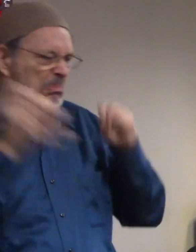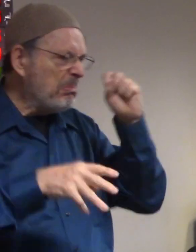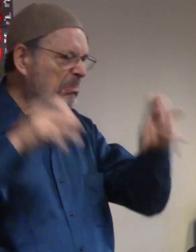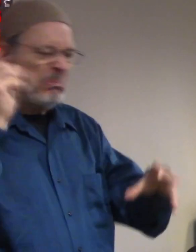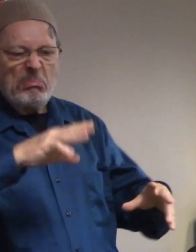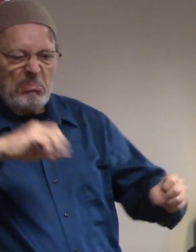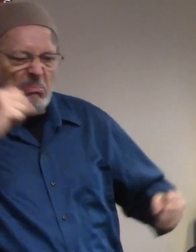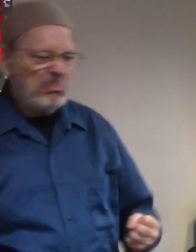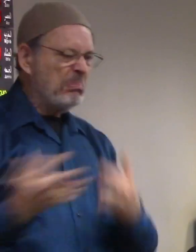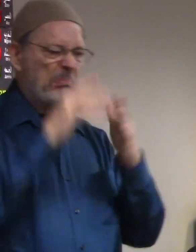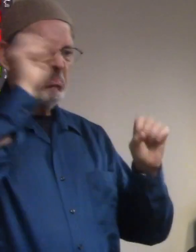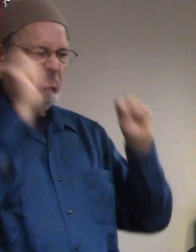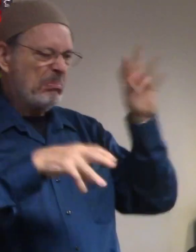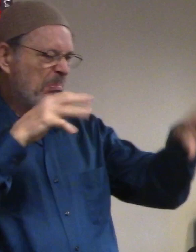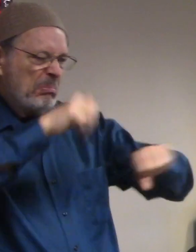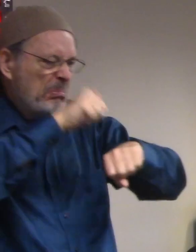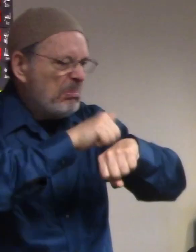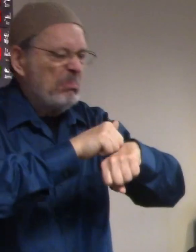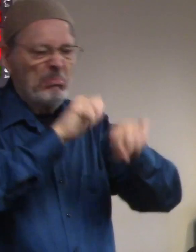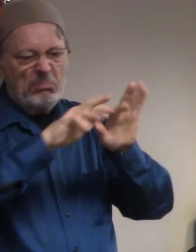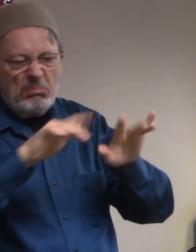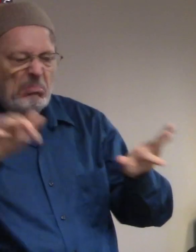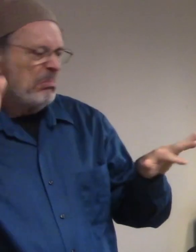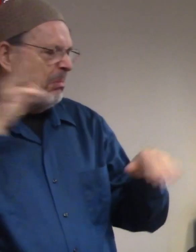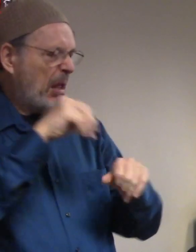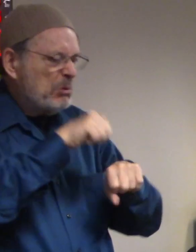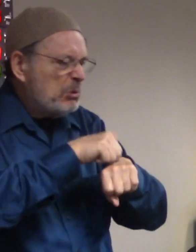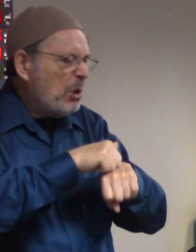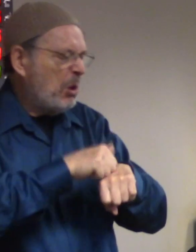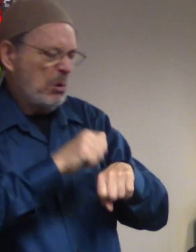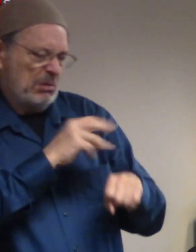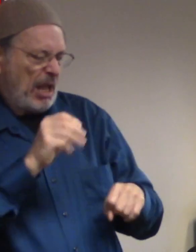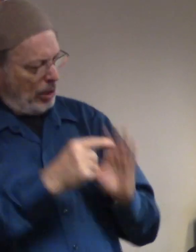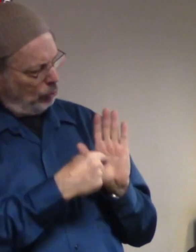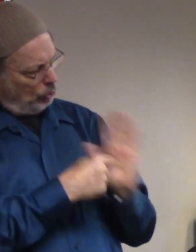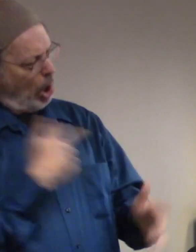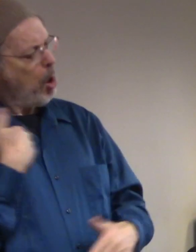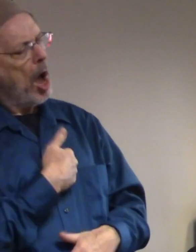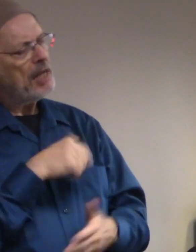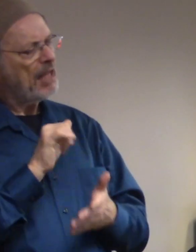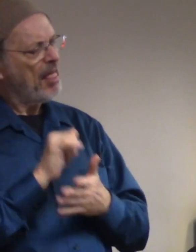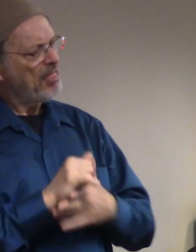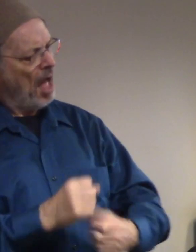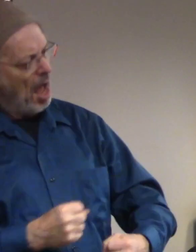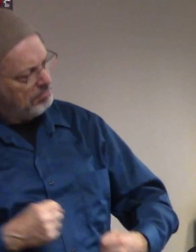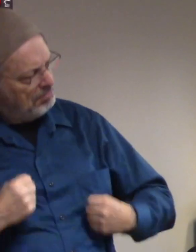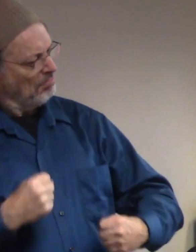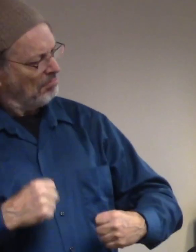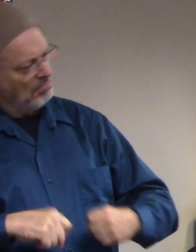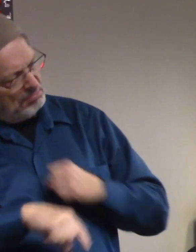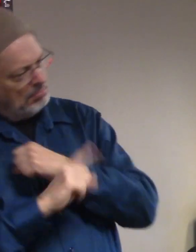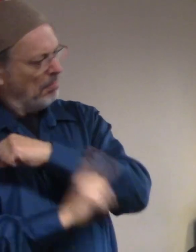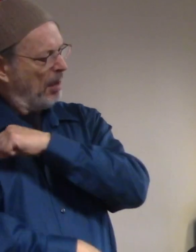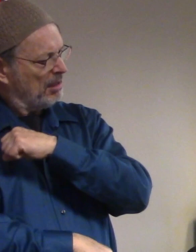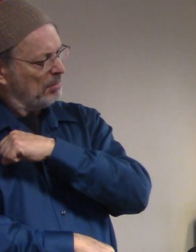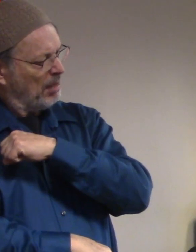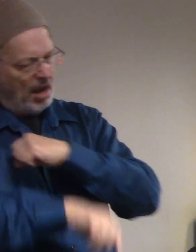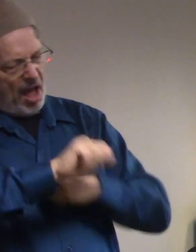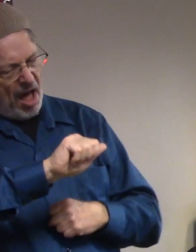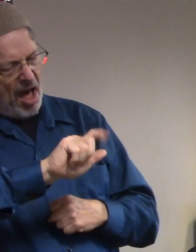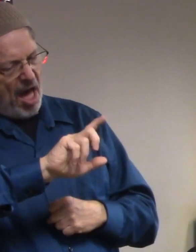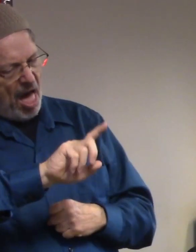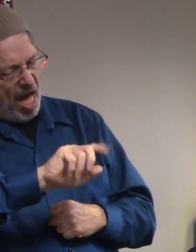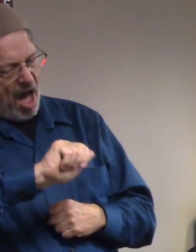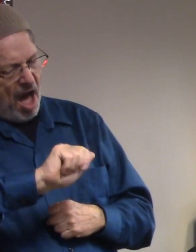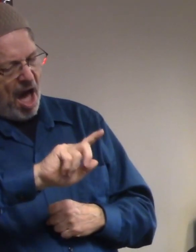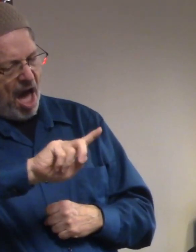us, rain upon us rocks and stones and show us this adab, show us our punishment. They dared him.